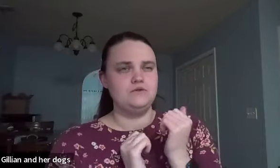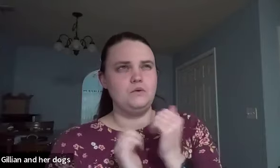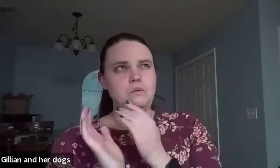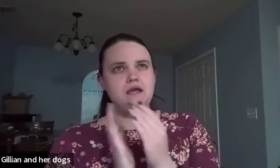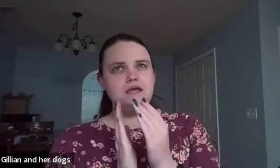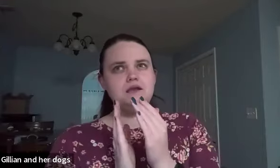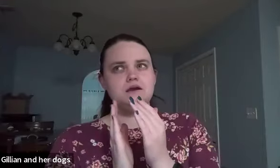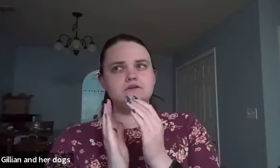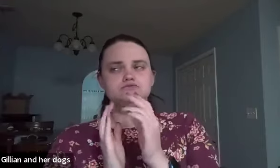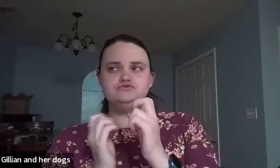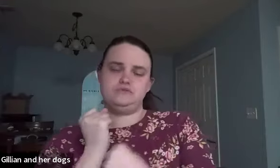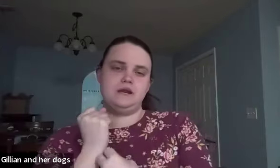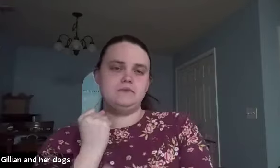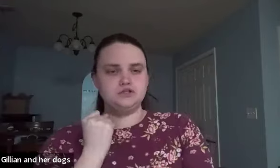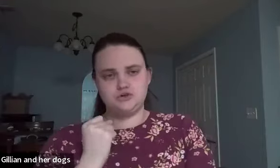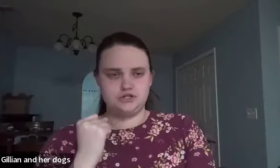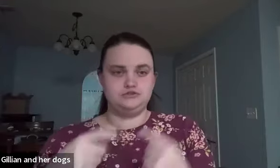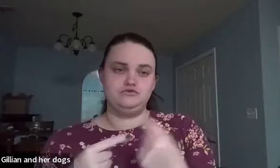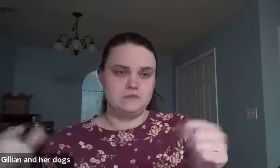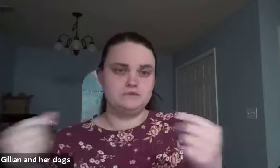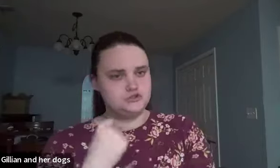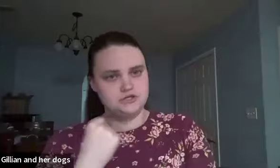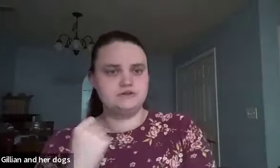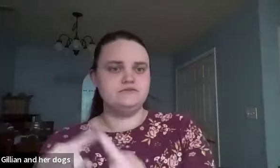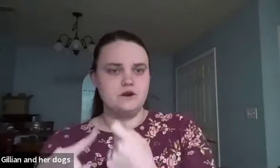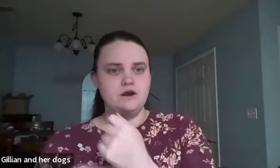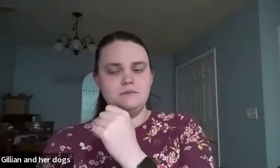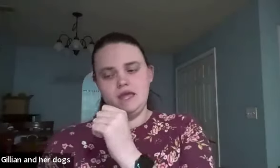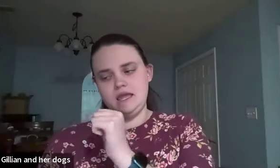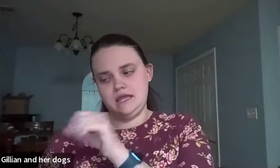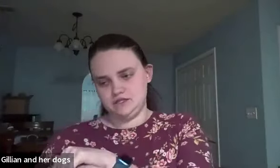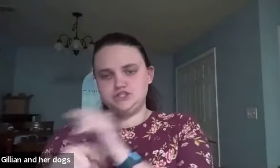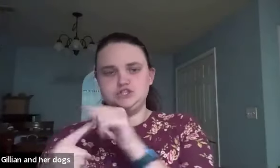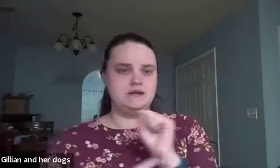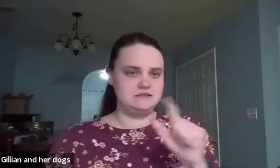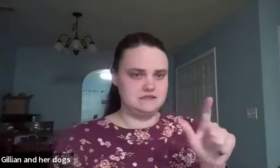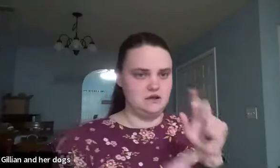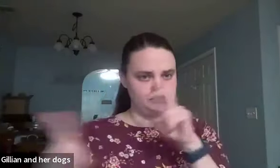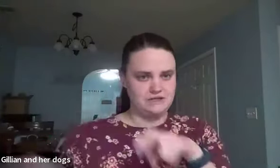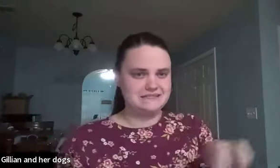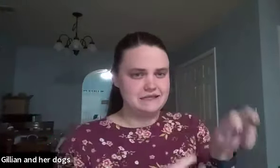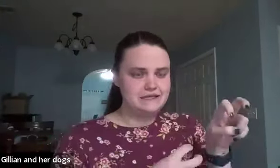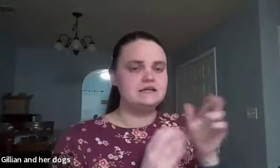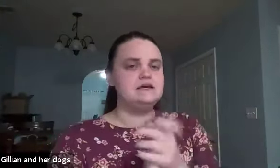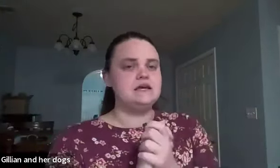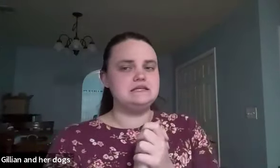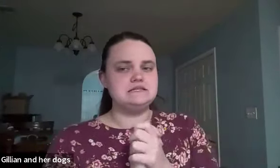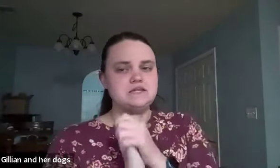the way grammar structure from English to ASL translates is